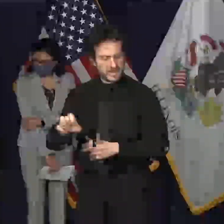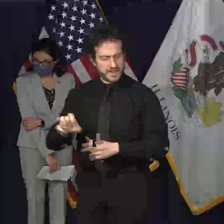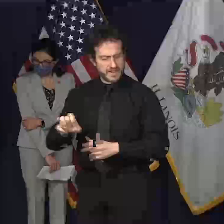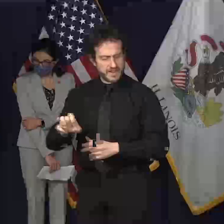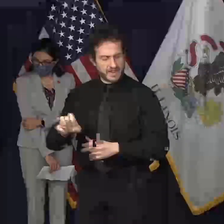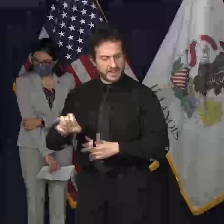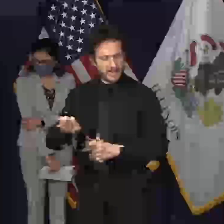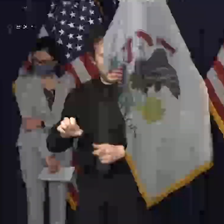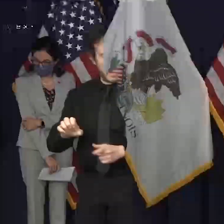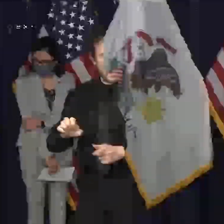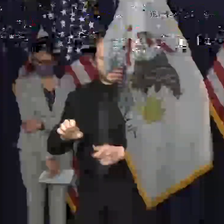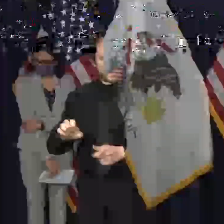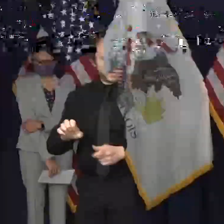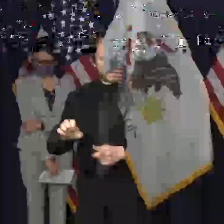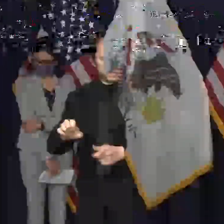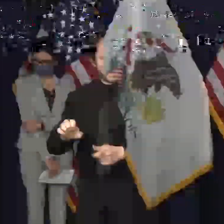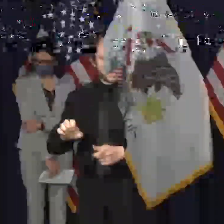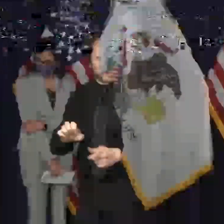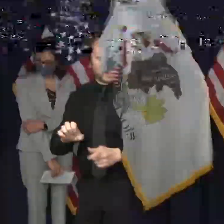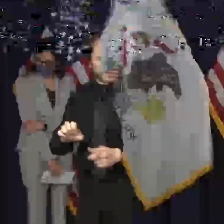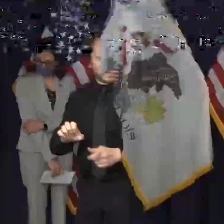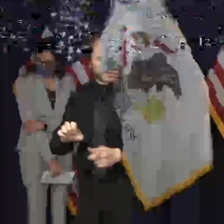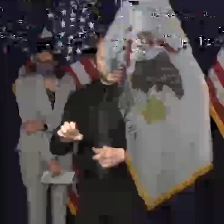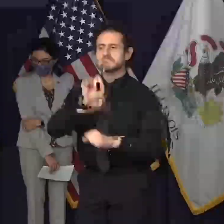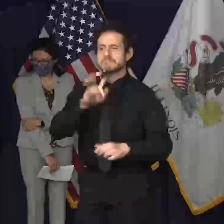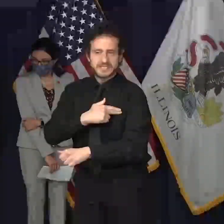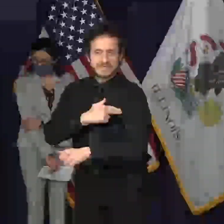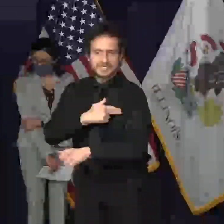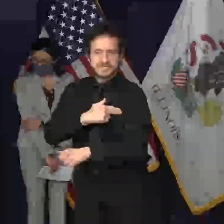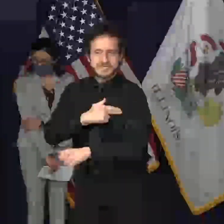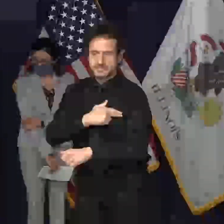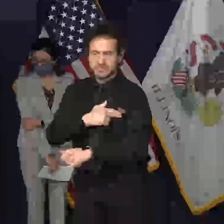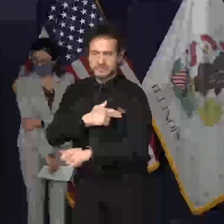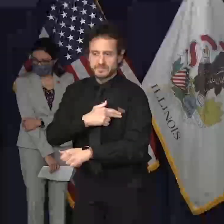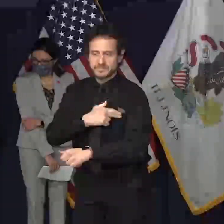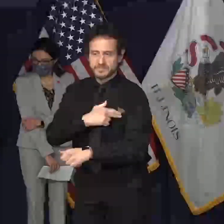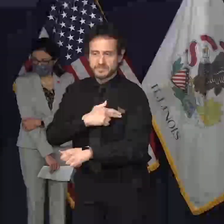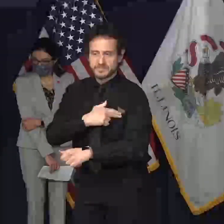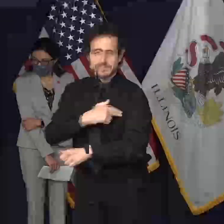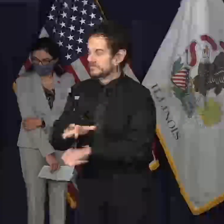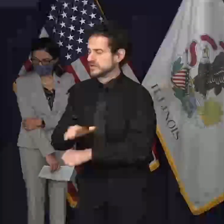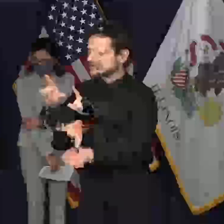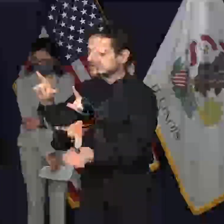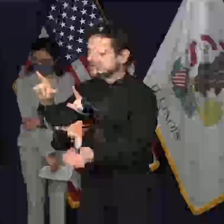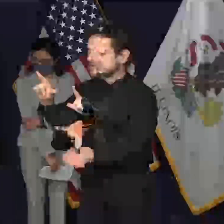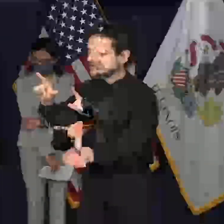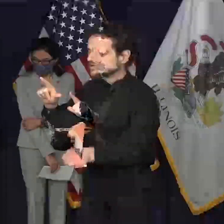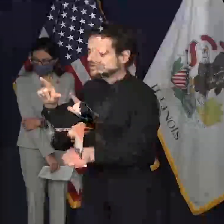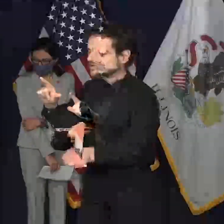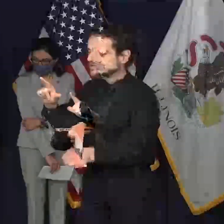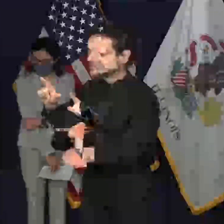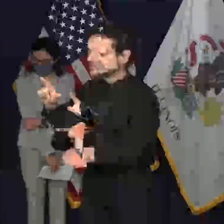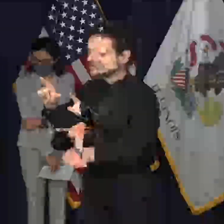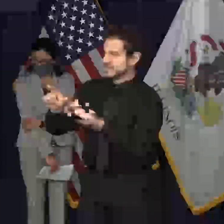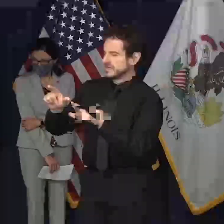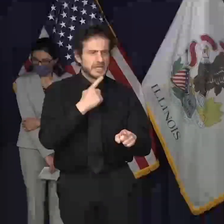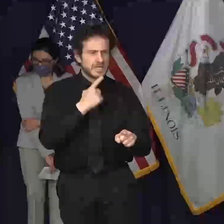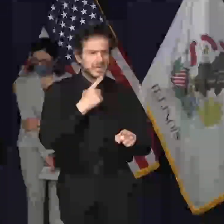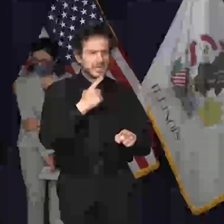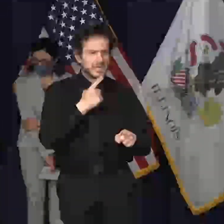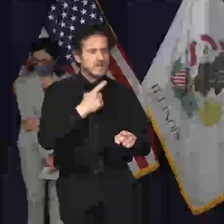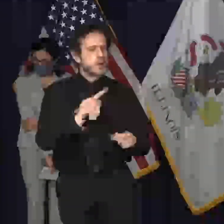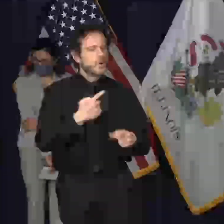them? She mentions that the numbers on the resource website are higher than some of the hospitals are saying they have available.